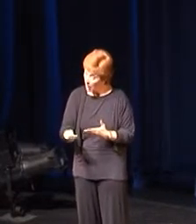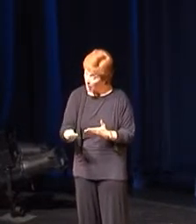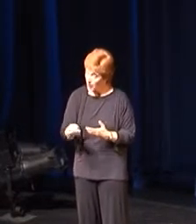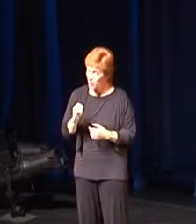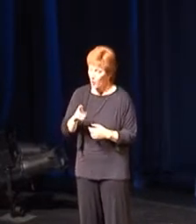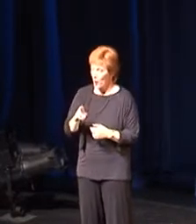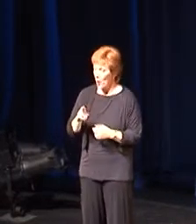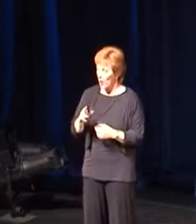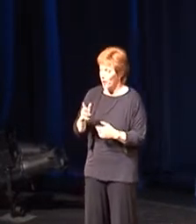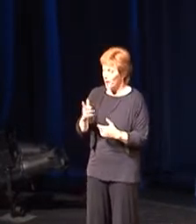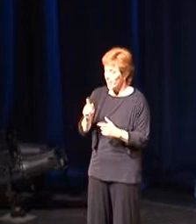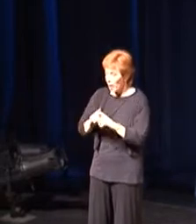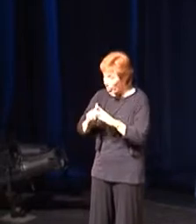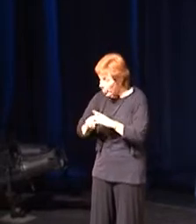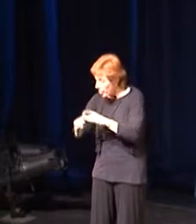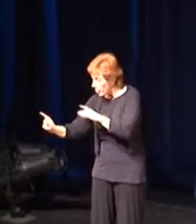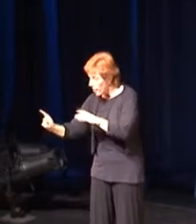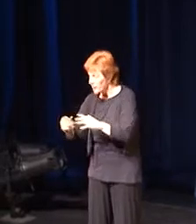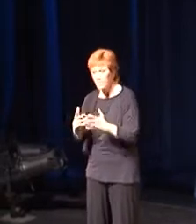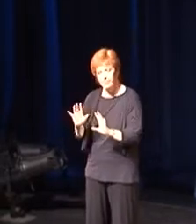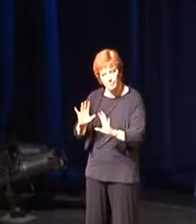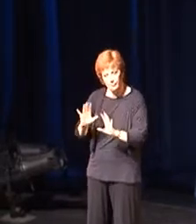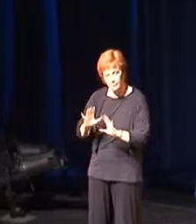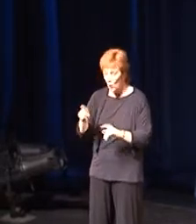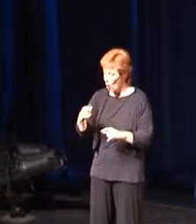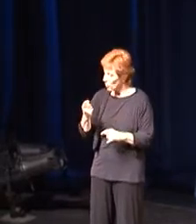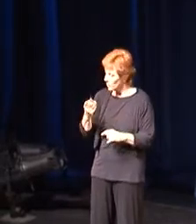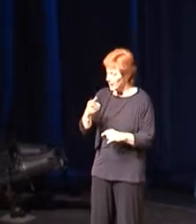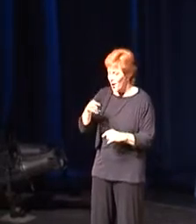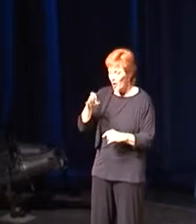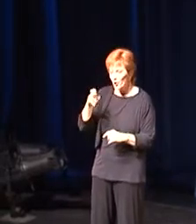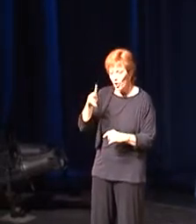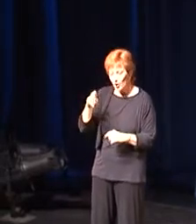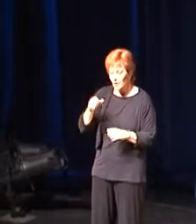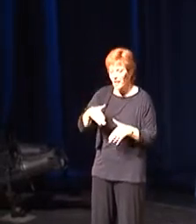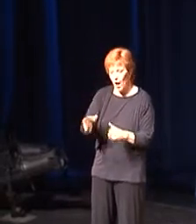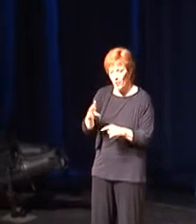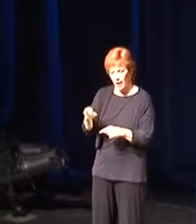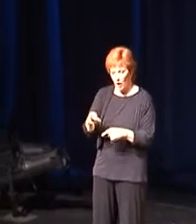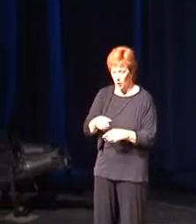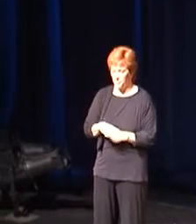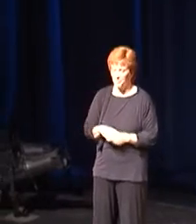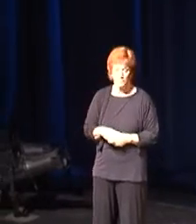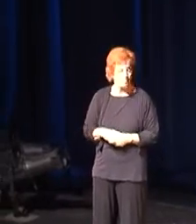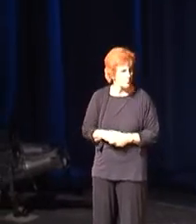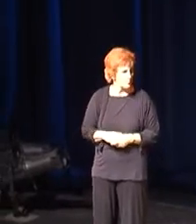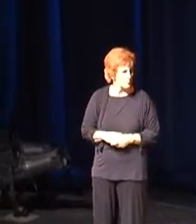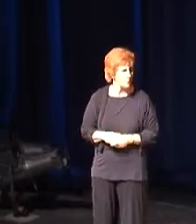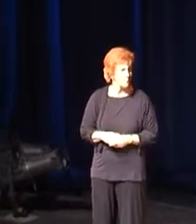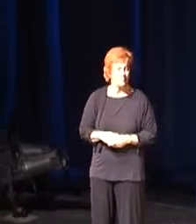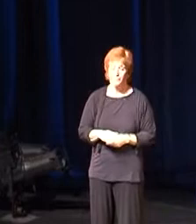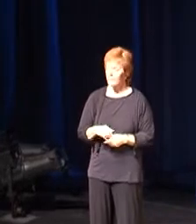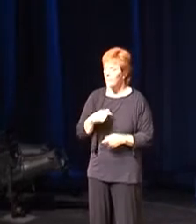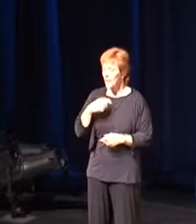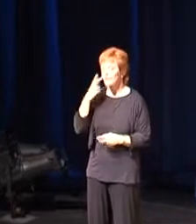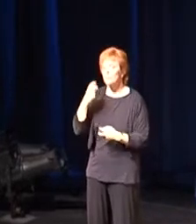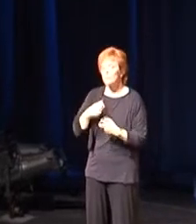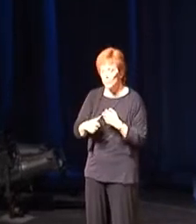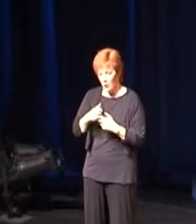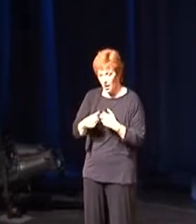behind the counter in the store, she said, well, only the clerks can, you know, go behind the counter. I'm seeing